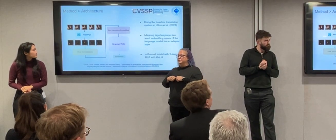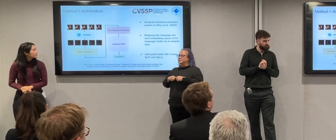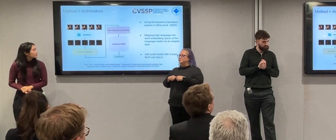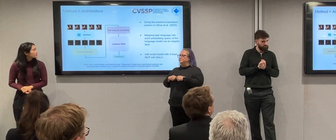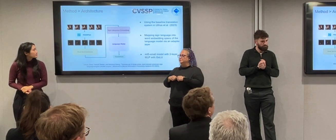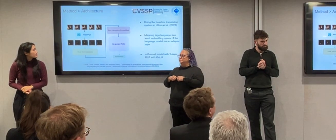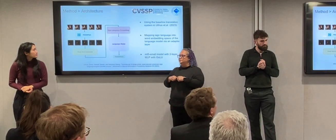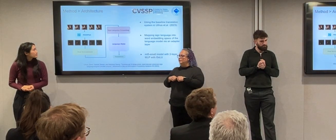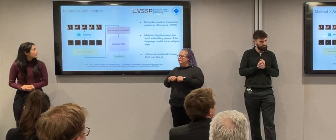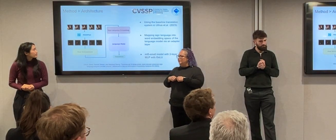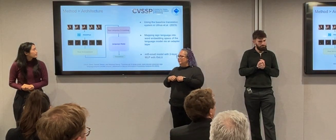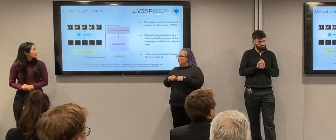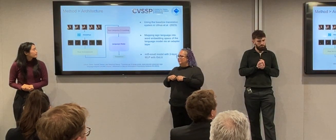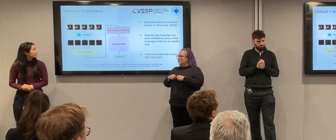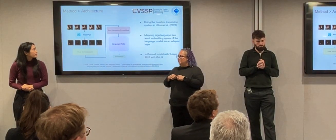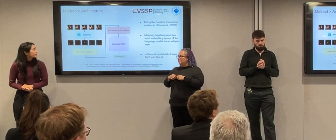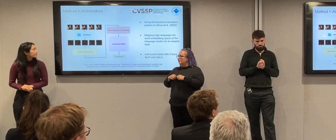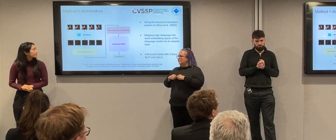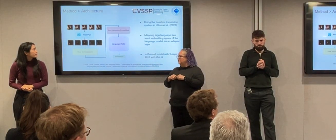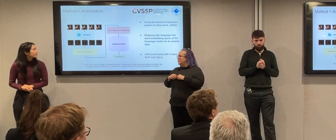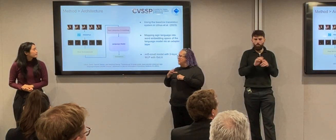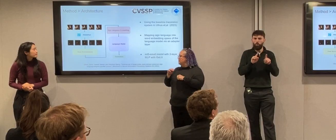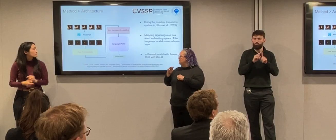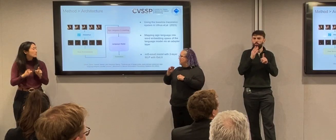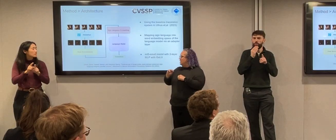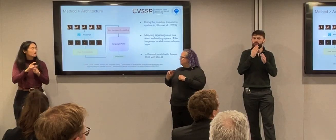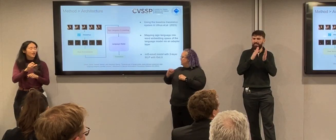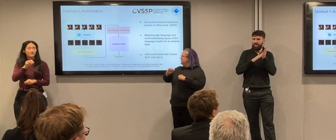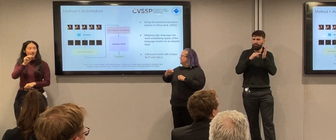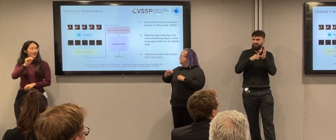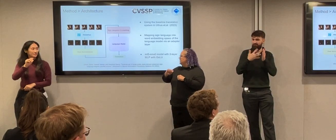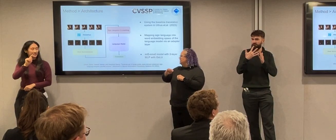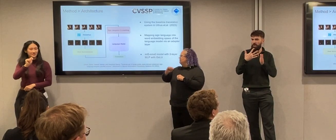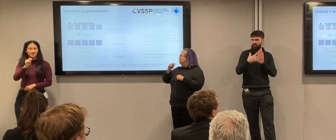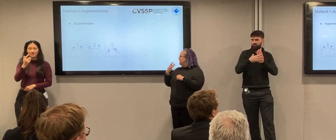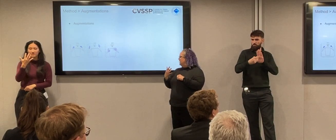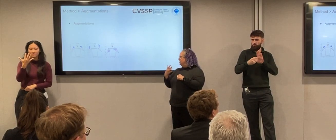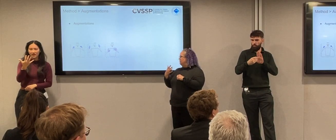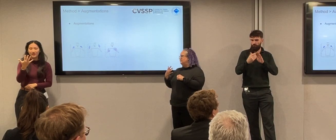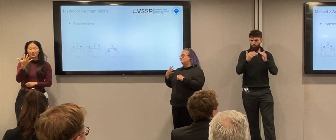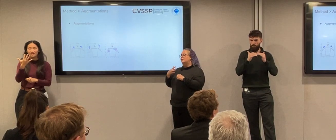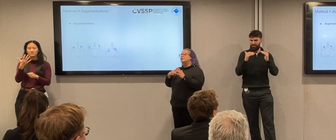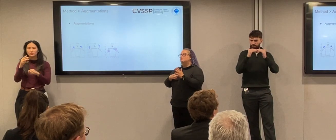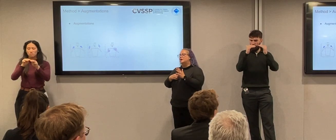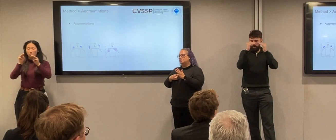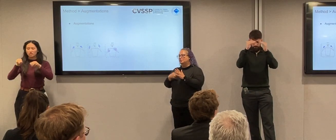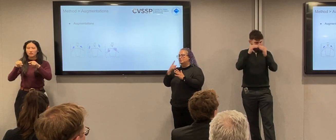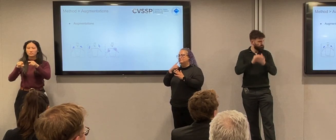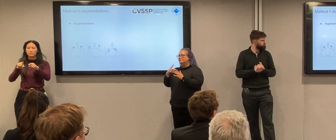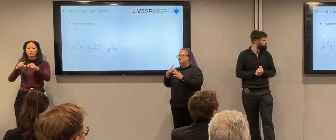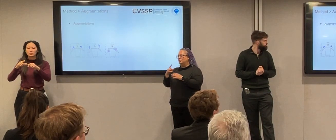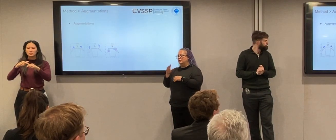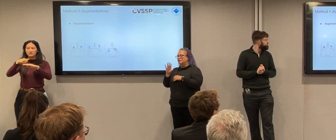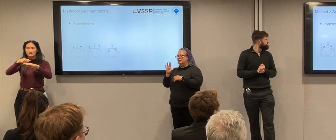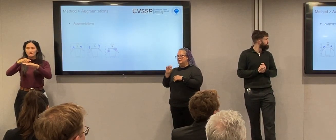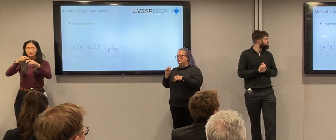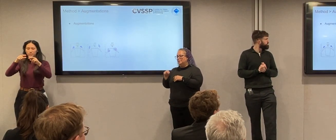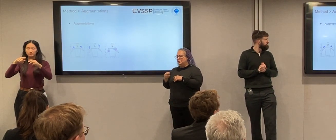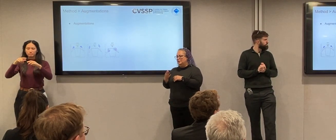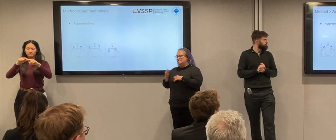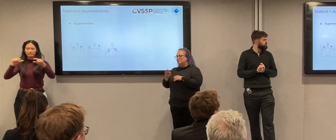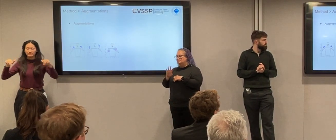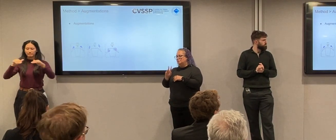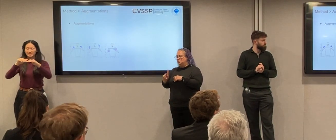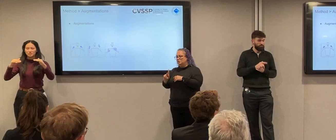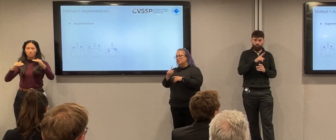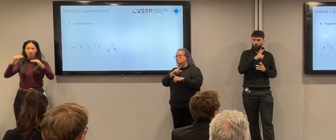And we use MT5 model to benchmark this. And we also added additional